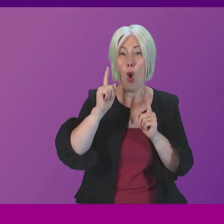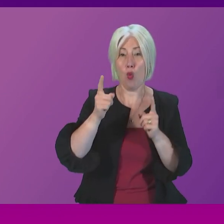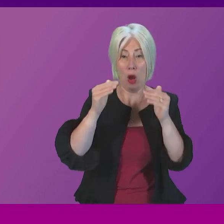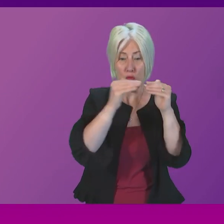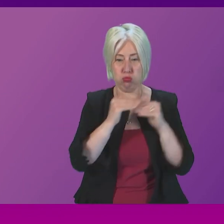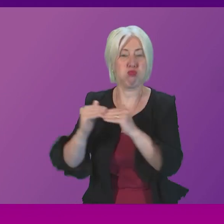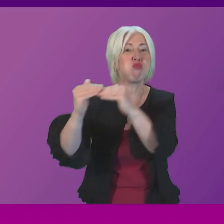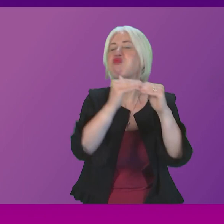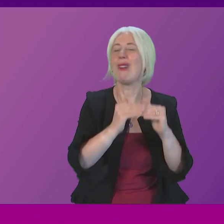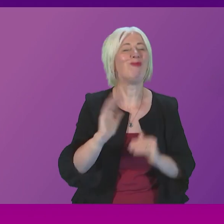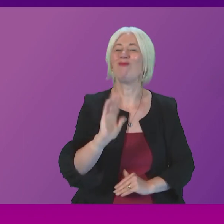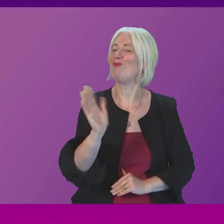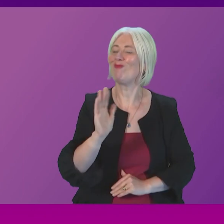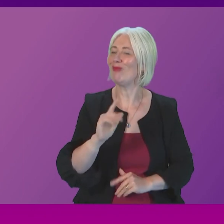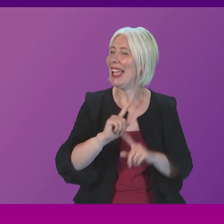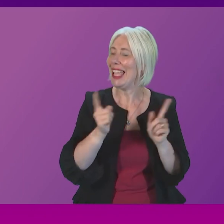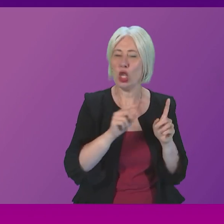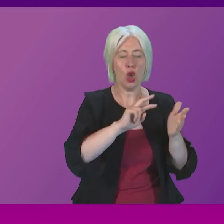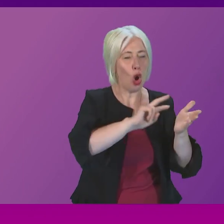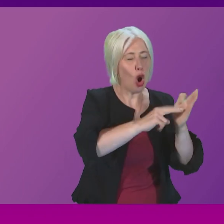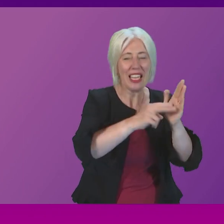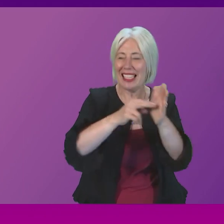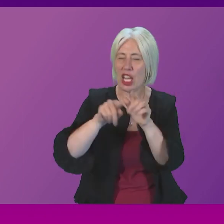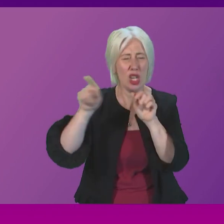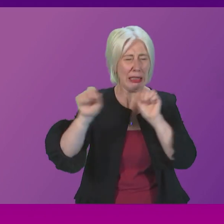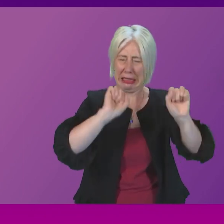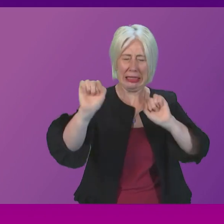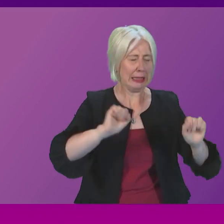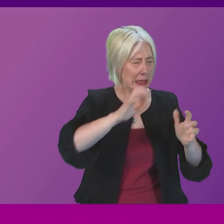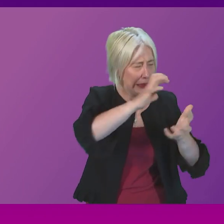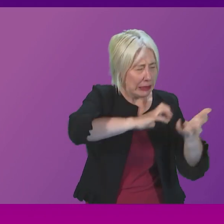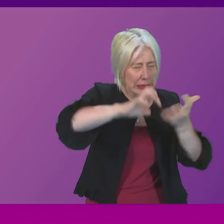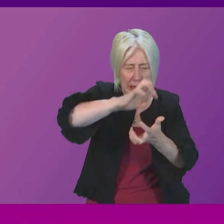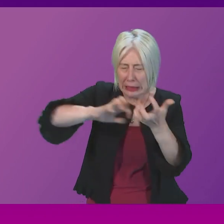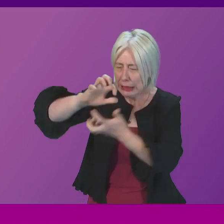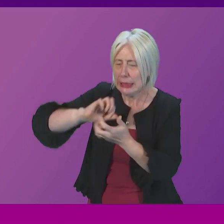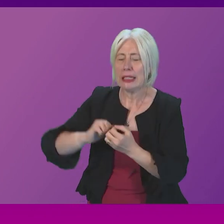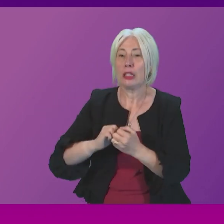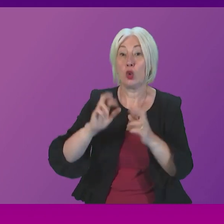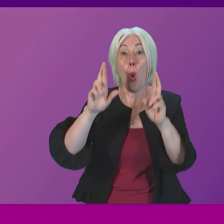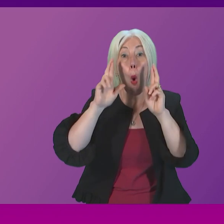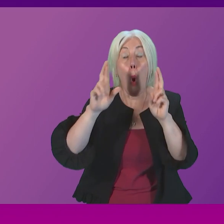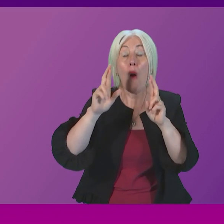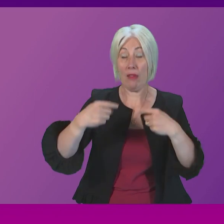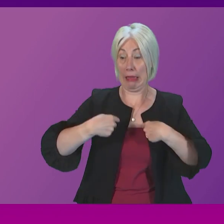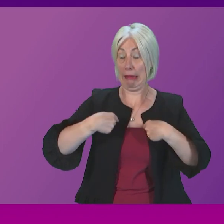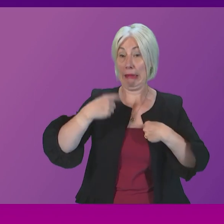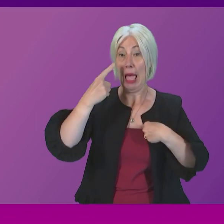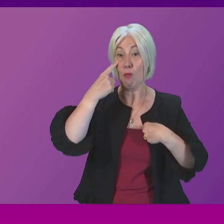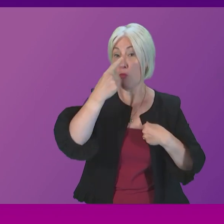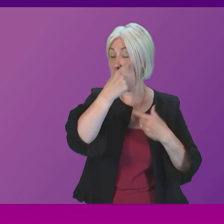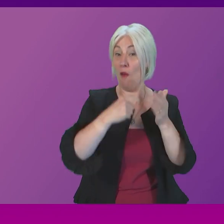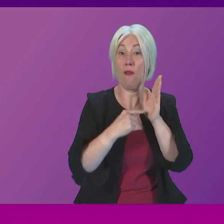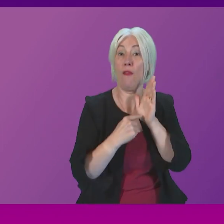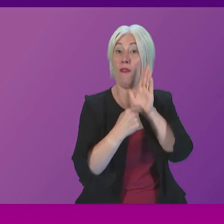fit all, and every organisation is very complex. So I hope I'm the proof that you